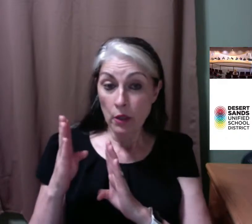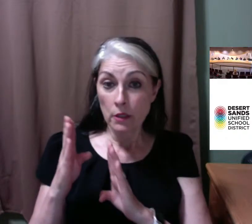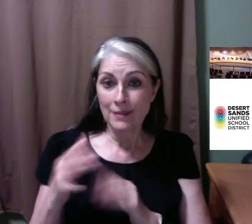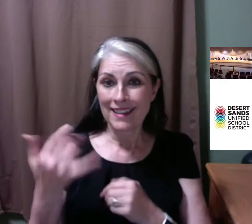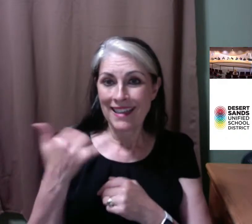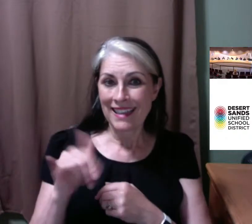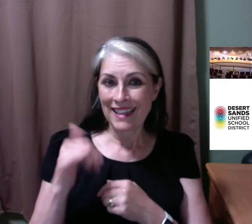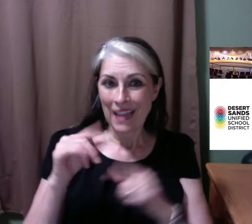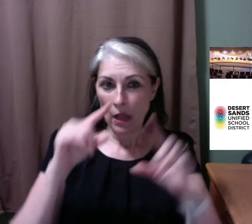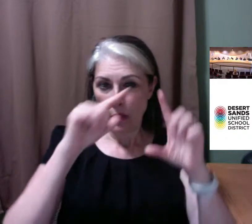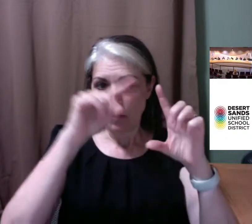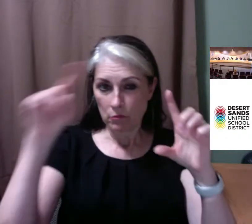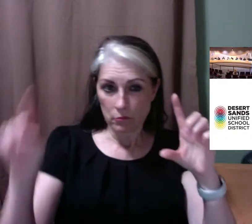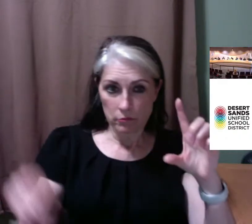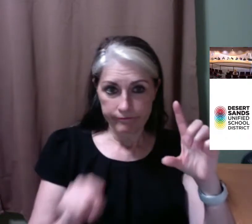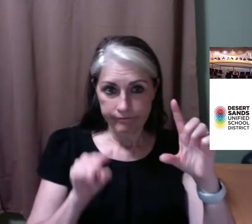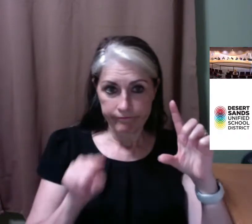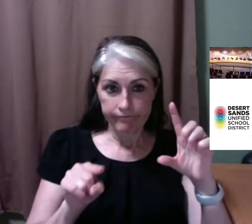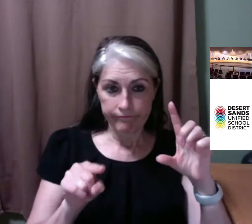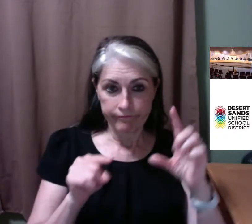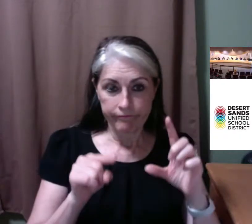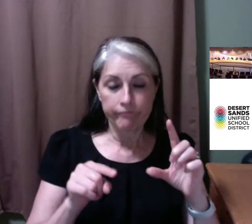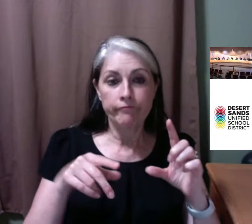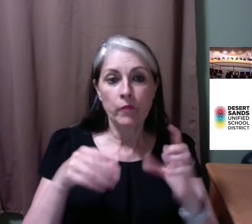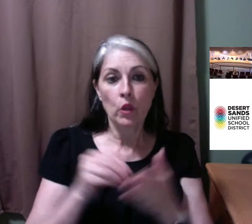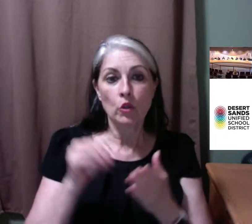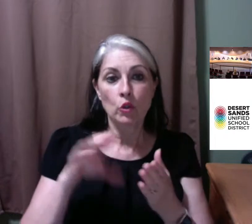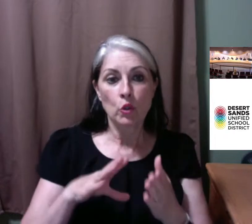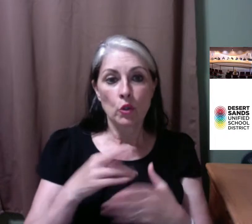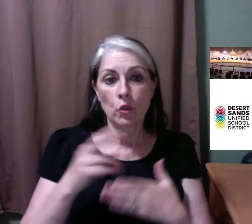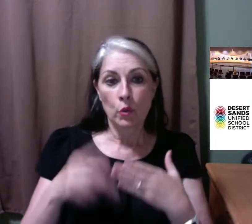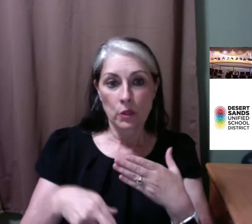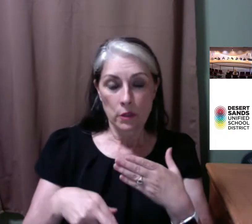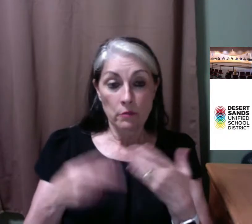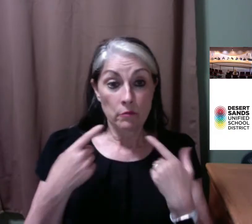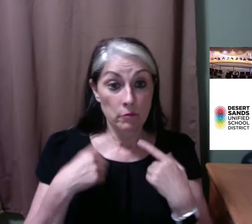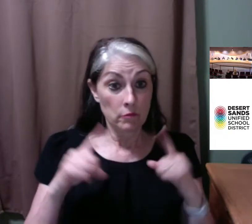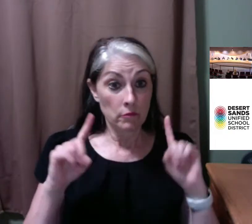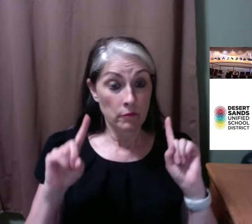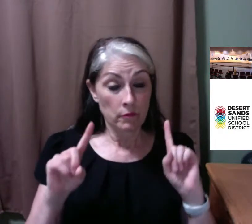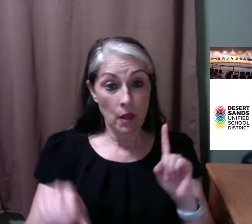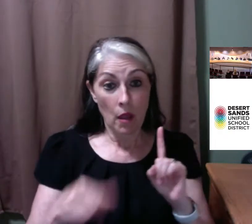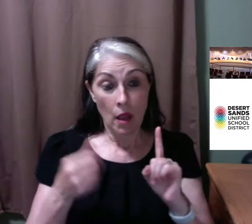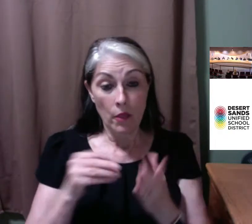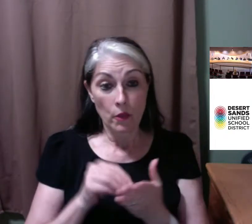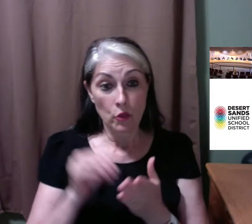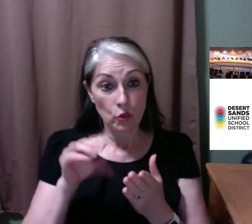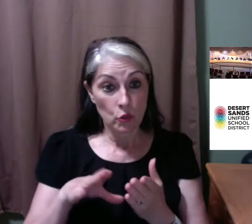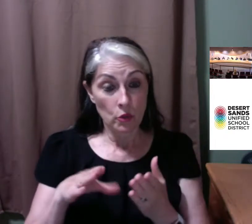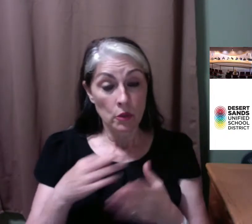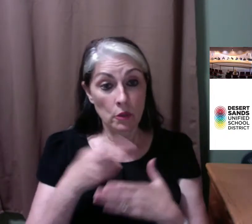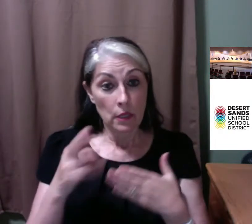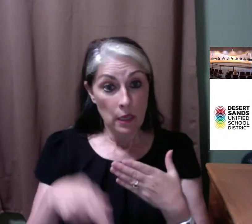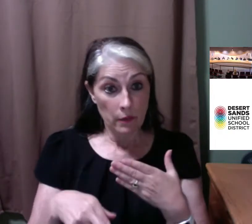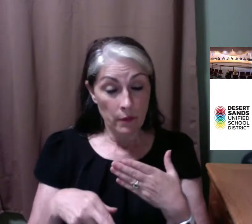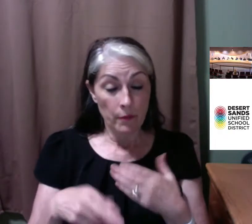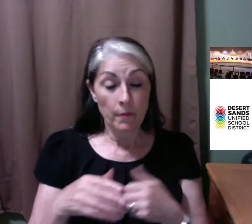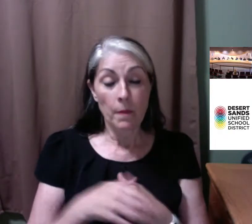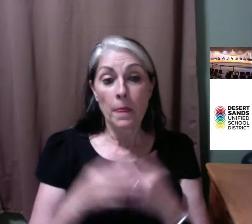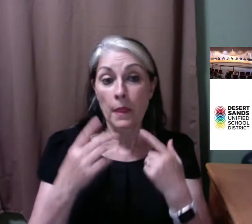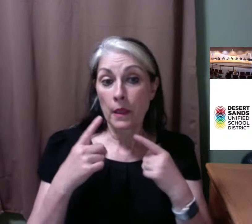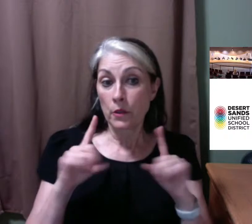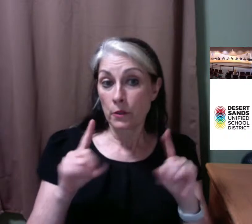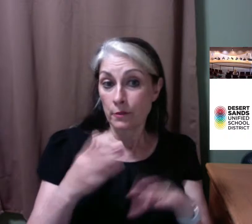yellow section of the diagram is pupil outcomes, which includes pupil achievement and other pupil outcomes. Pupil achievement